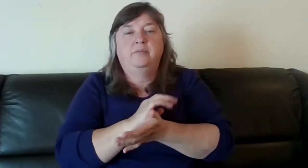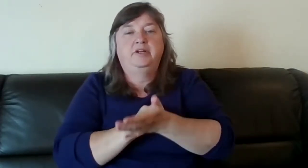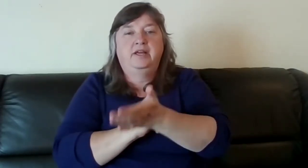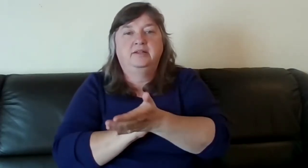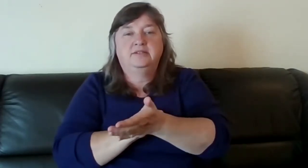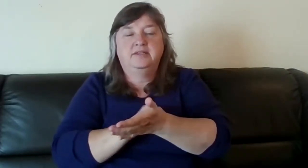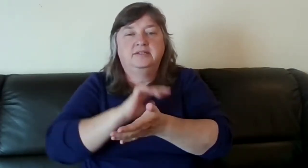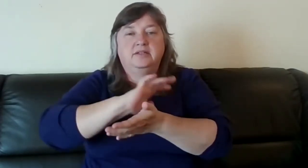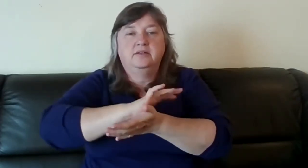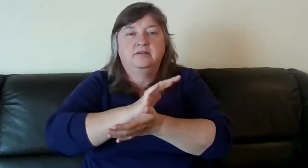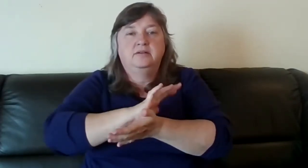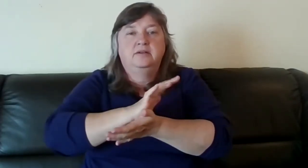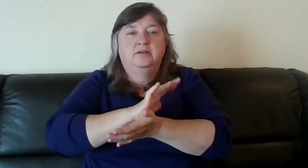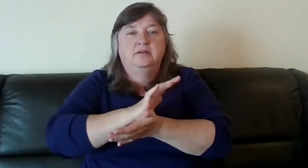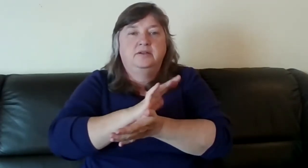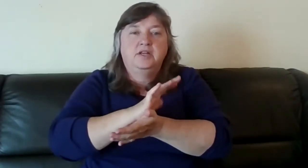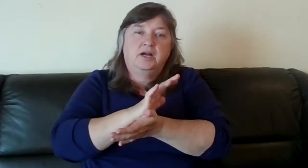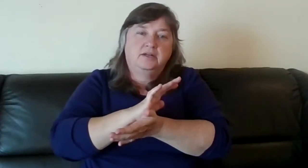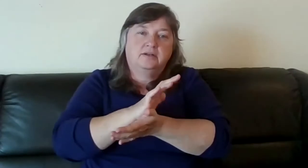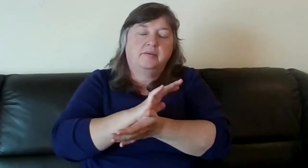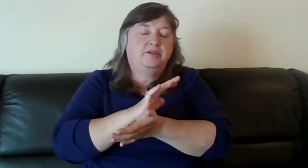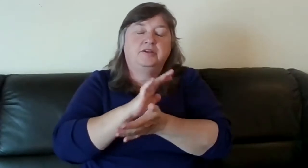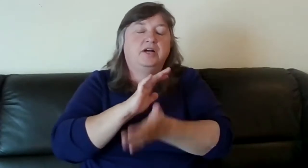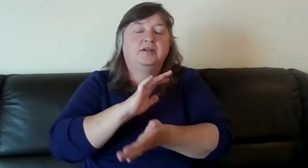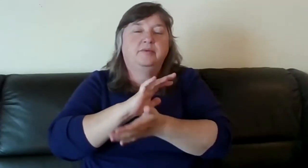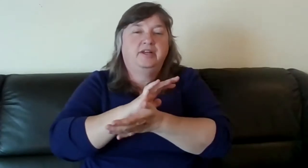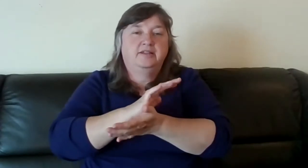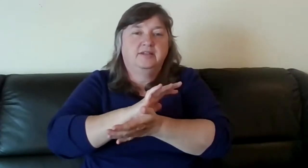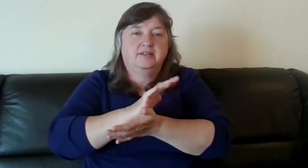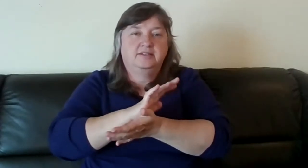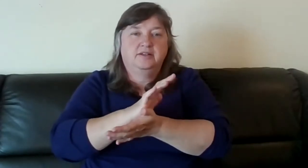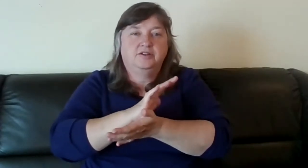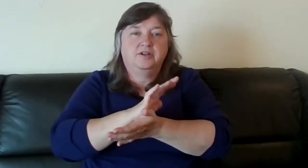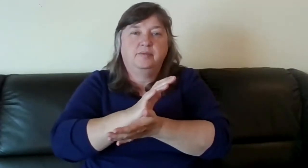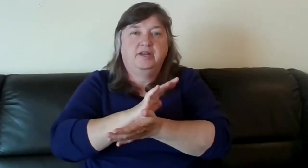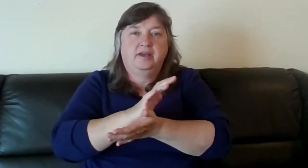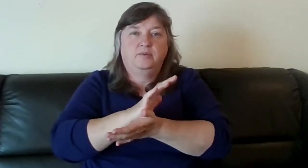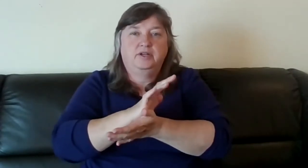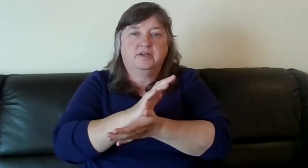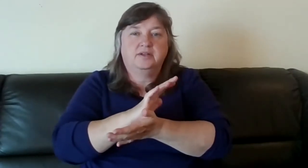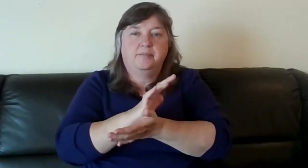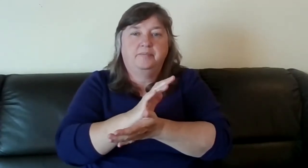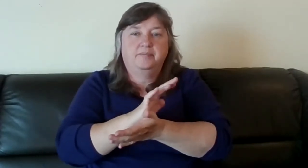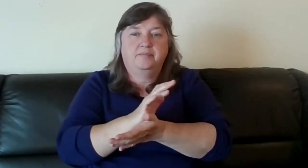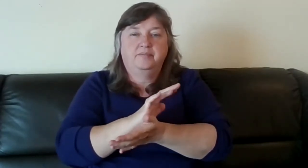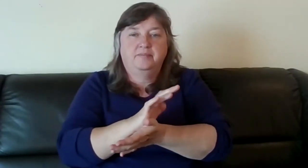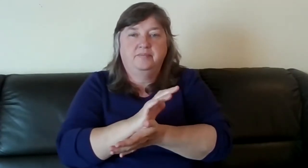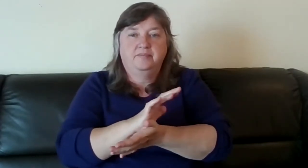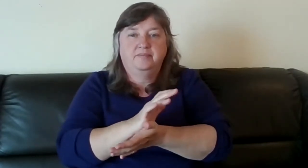Dominant hand stays still. Your non-dominant hand stays still and your dominant hand wiggles on top.